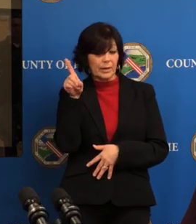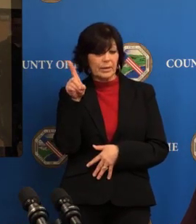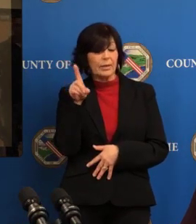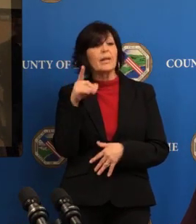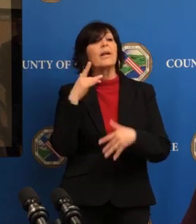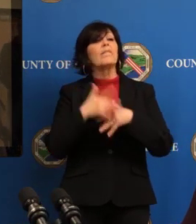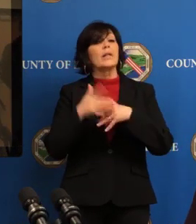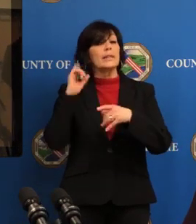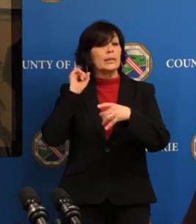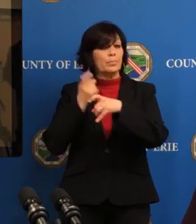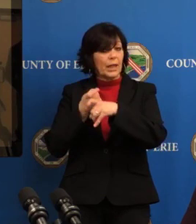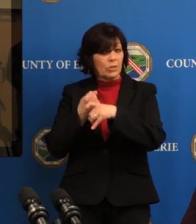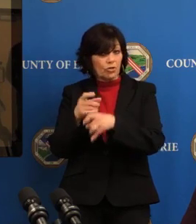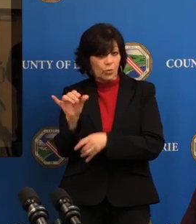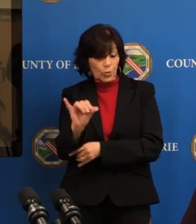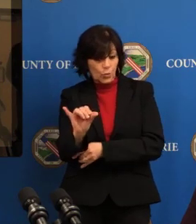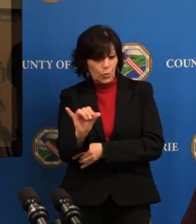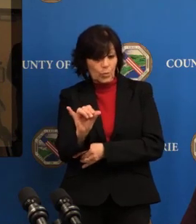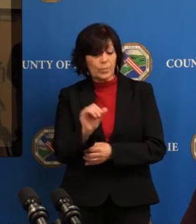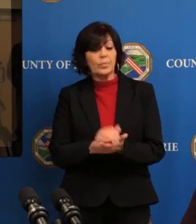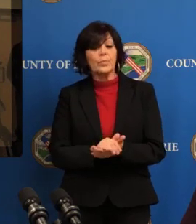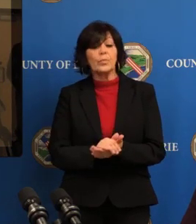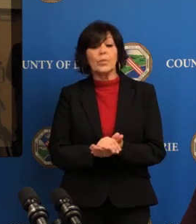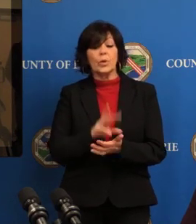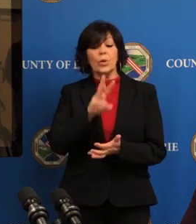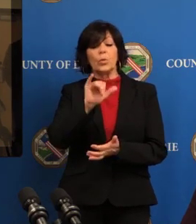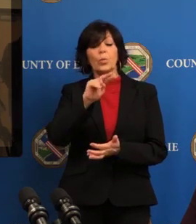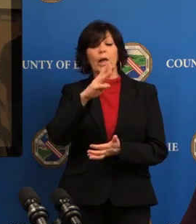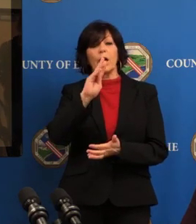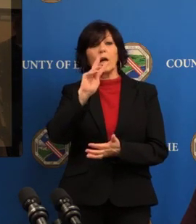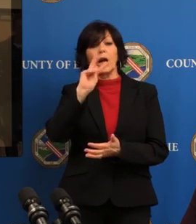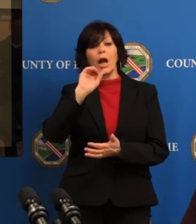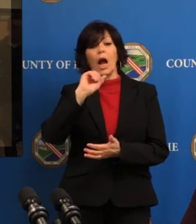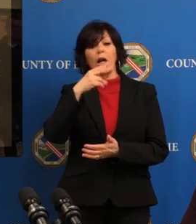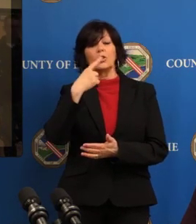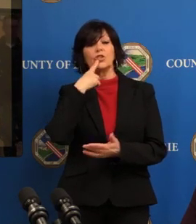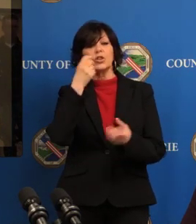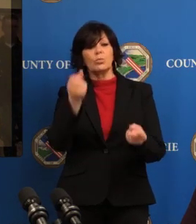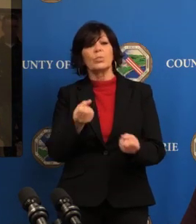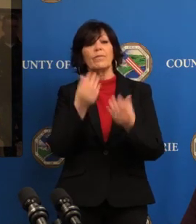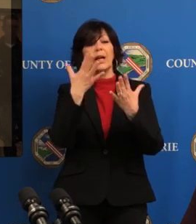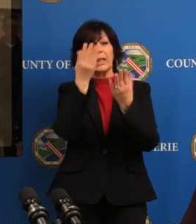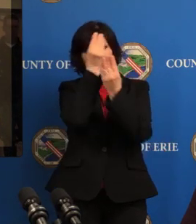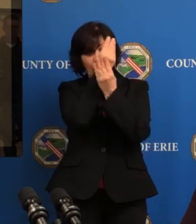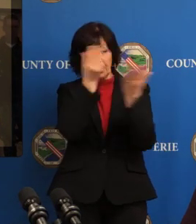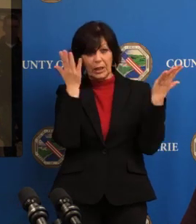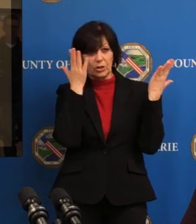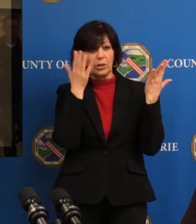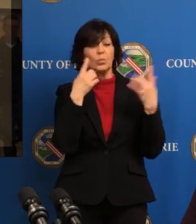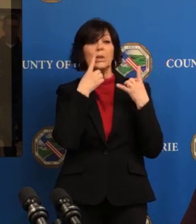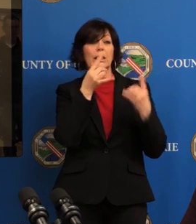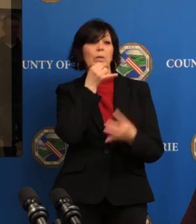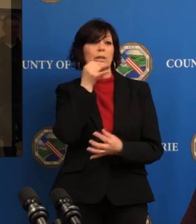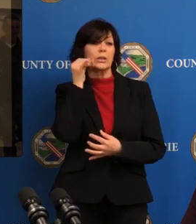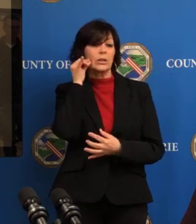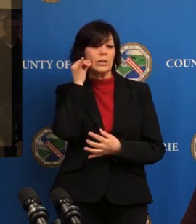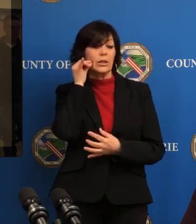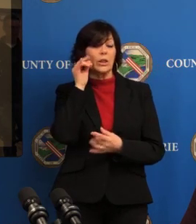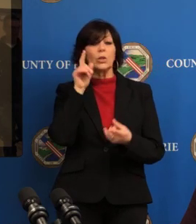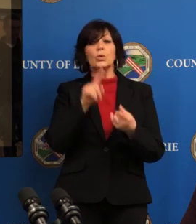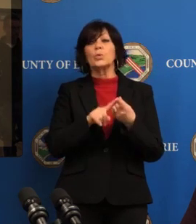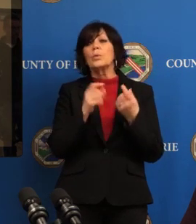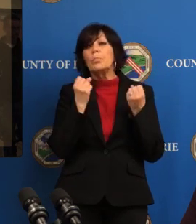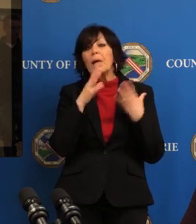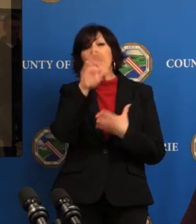in Spanish for our Spanish speakers. WinCosh is providing information, as we announced yesterday, to